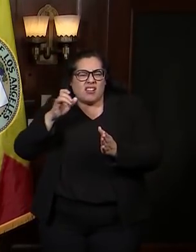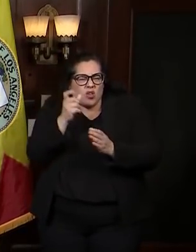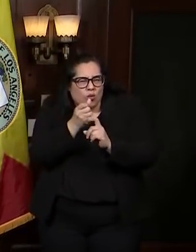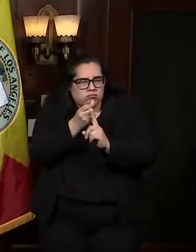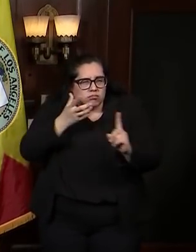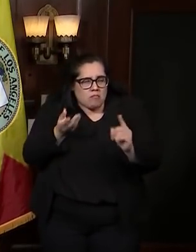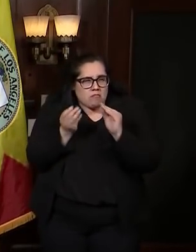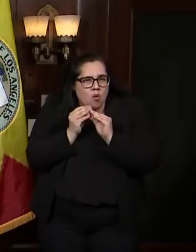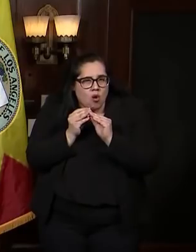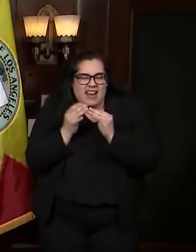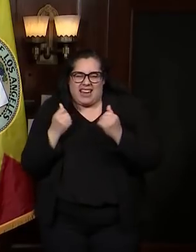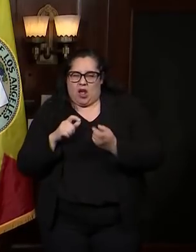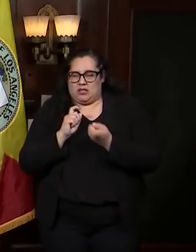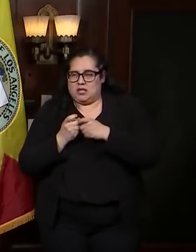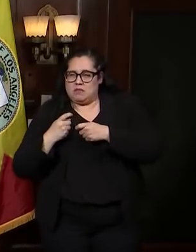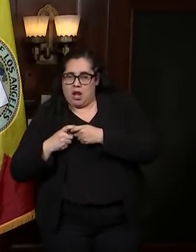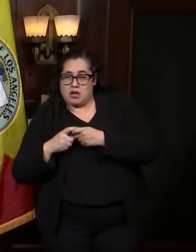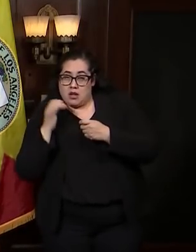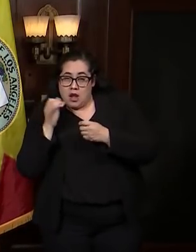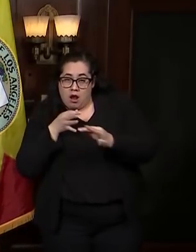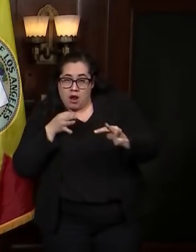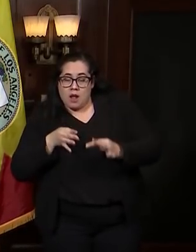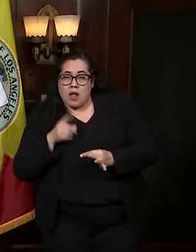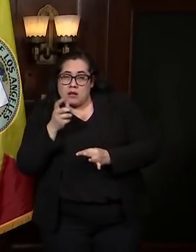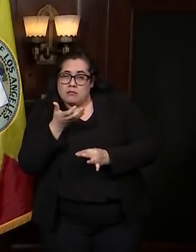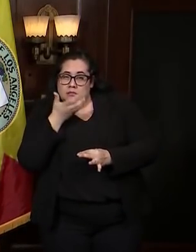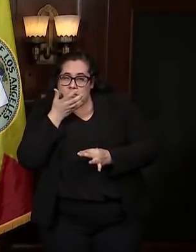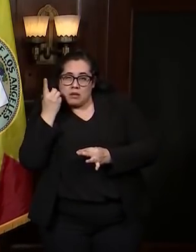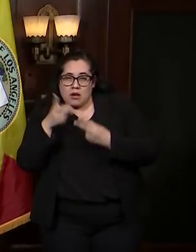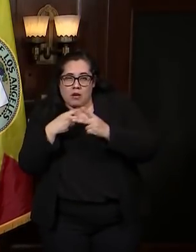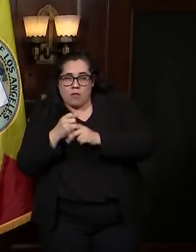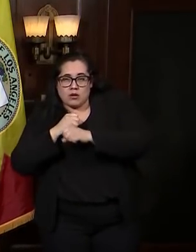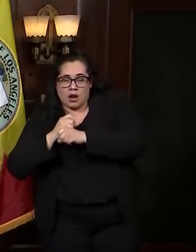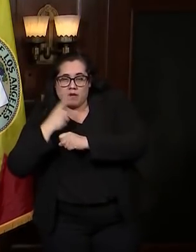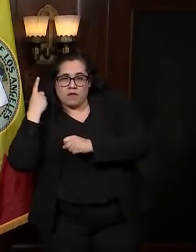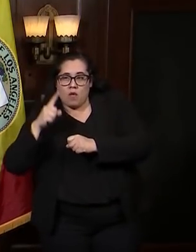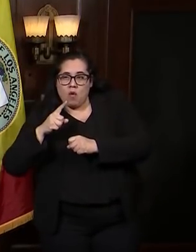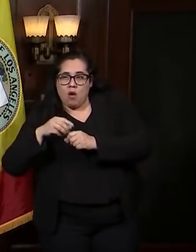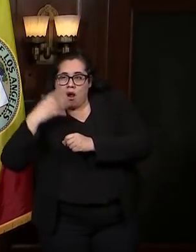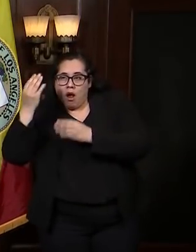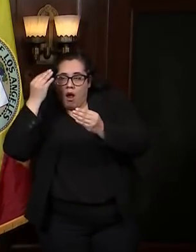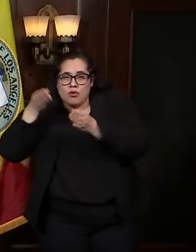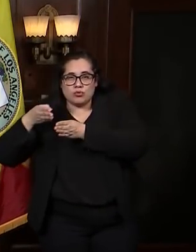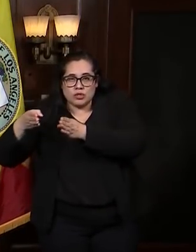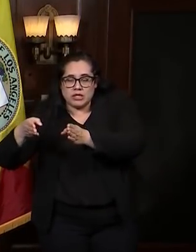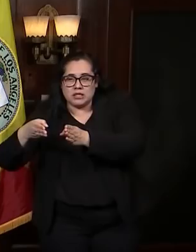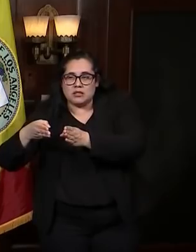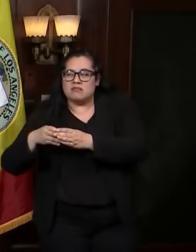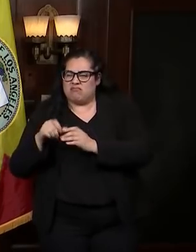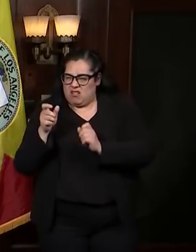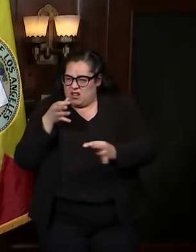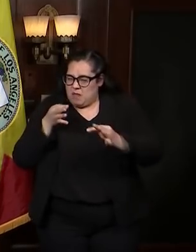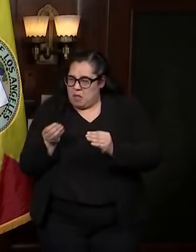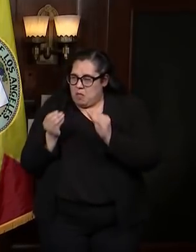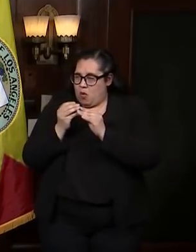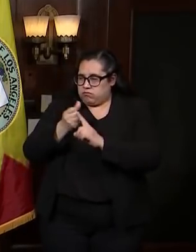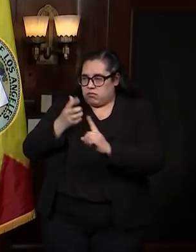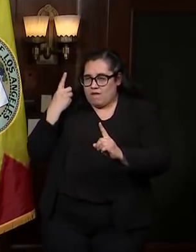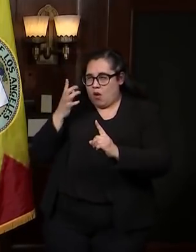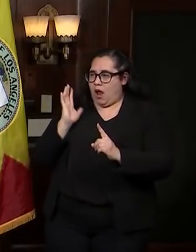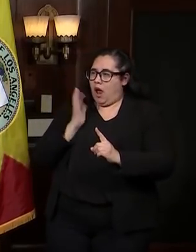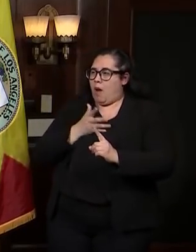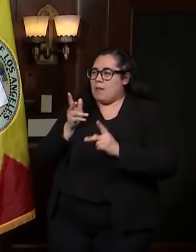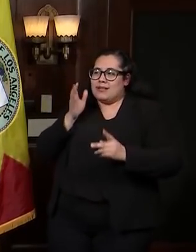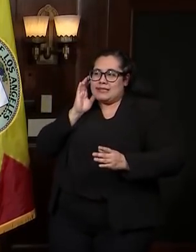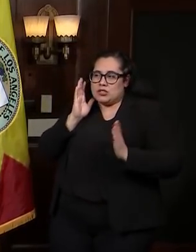usted que ahora será necesario usar mascarillas o algún tipo de protección facial al salir a la calle? ¿Podría explicarlo mejor para nuestra audiencia,